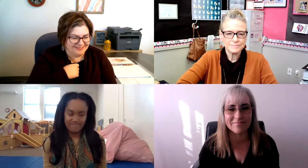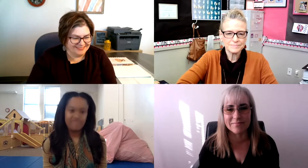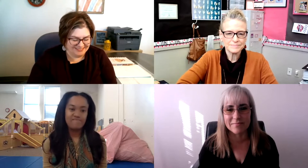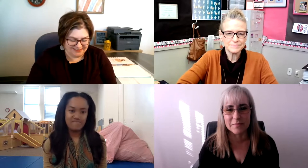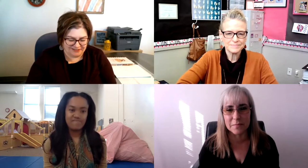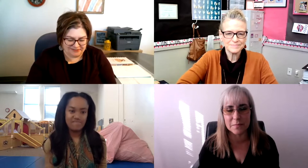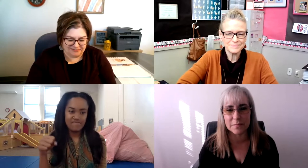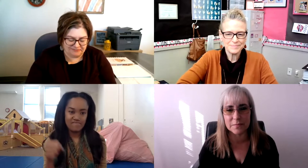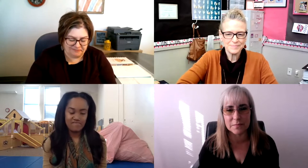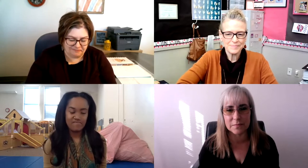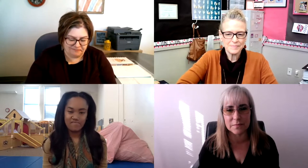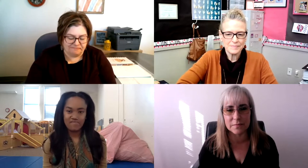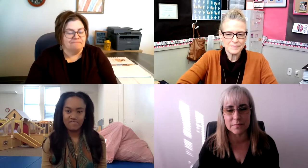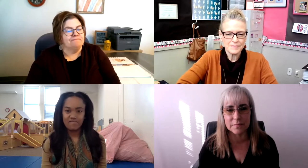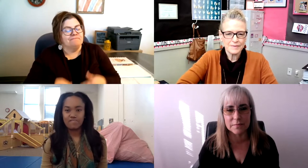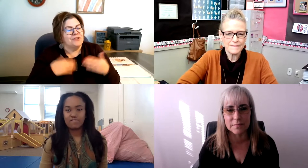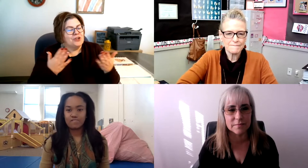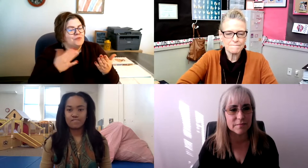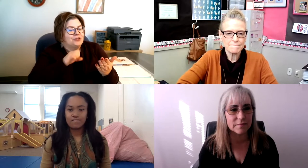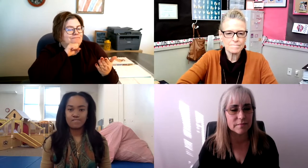So Devana, next question is for you.